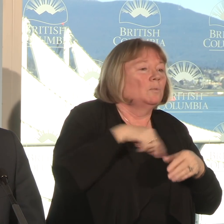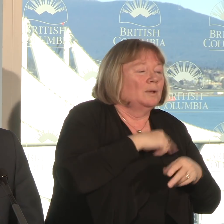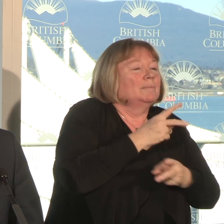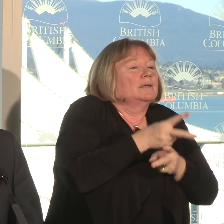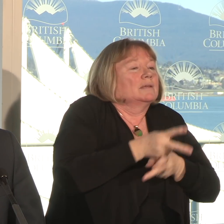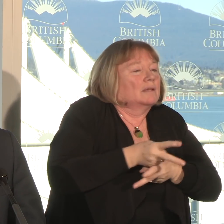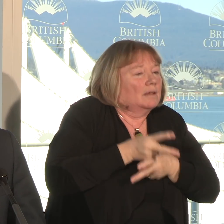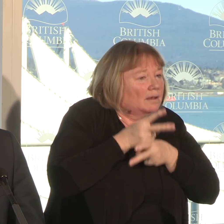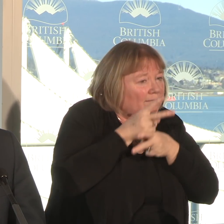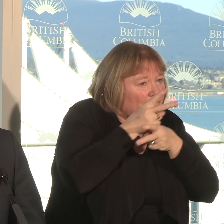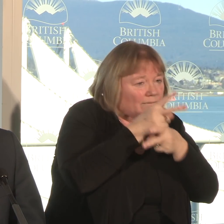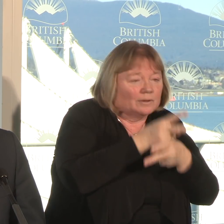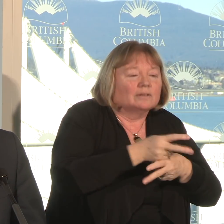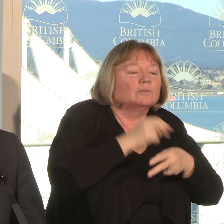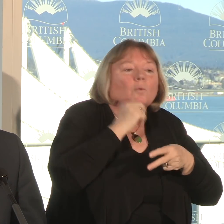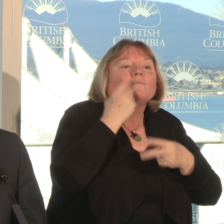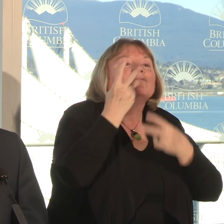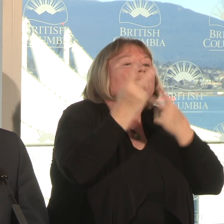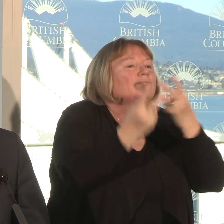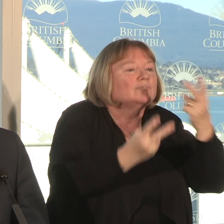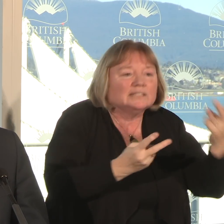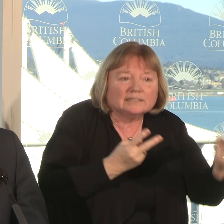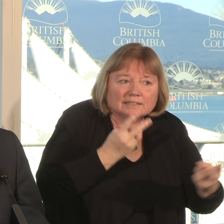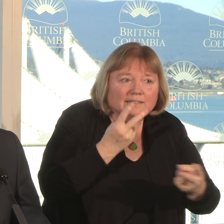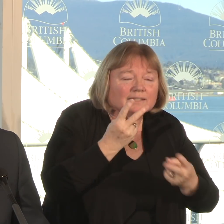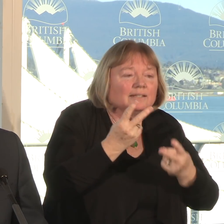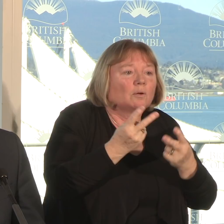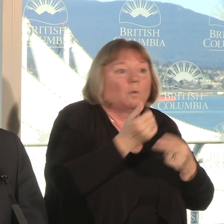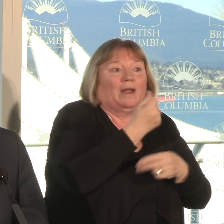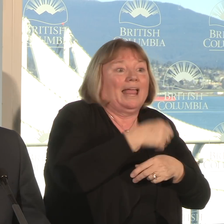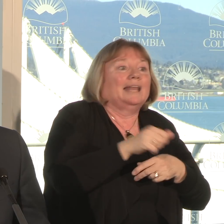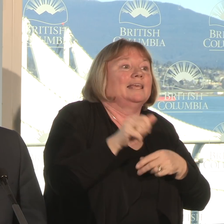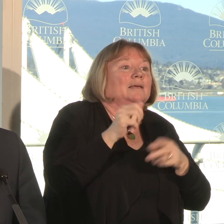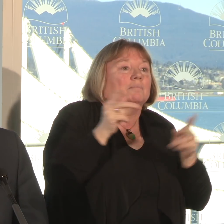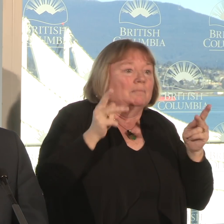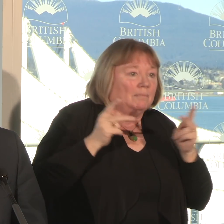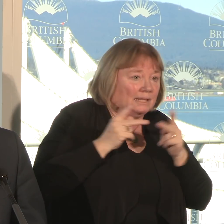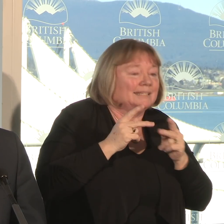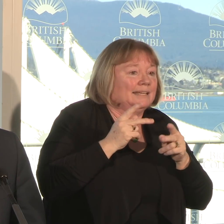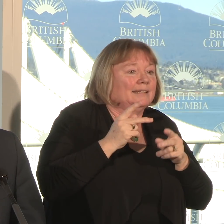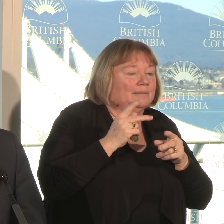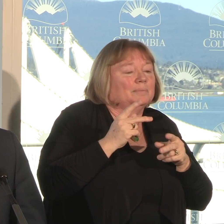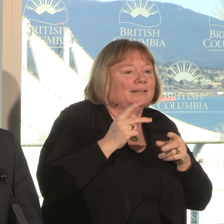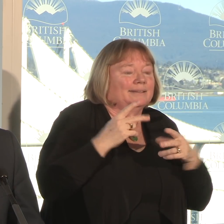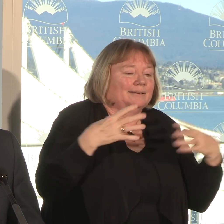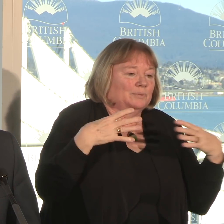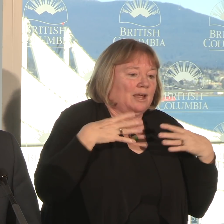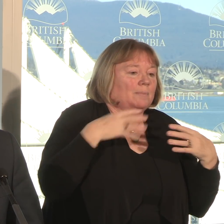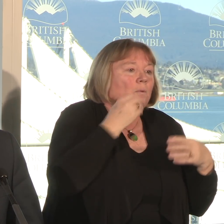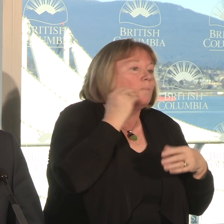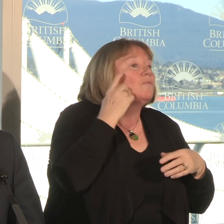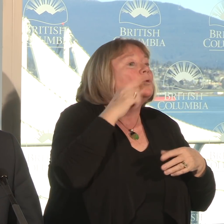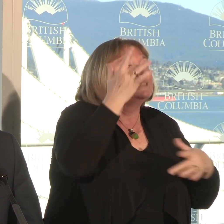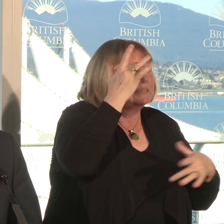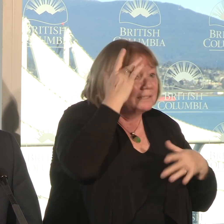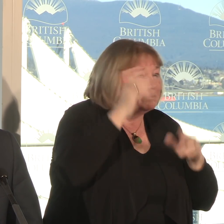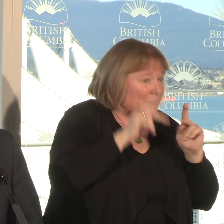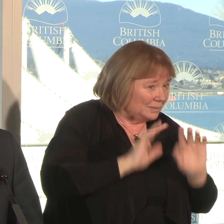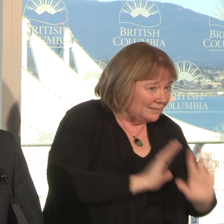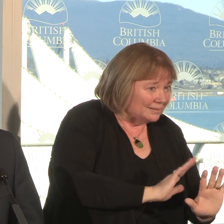very careful not to visit care homes or anywhere, but care homes if we're sick, not to